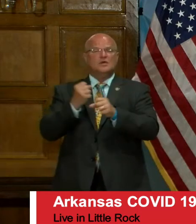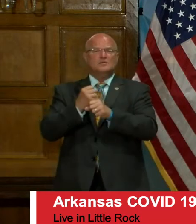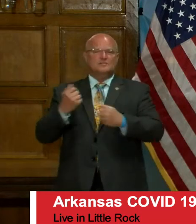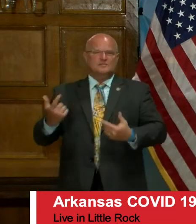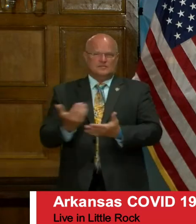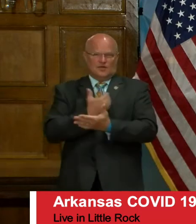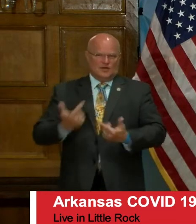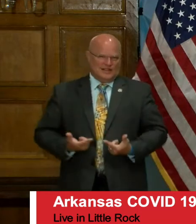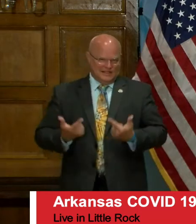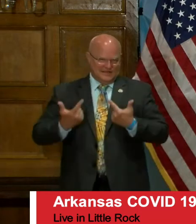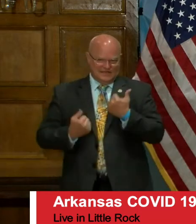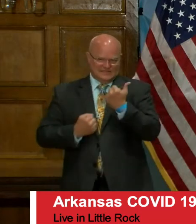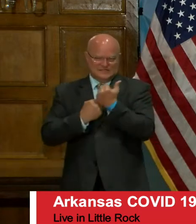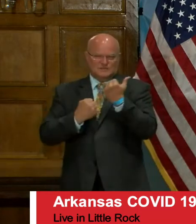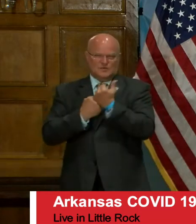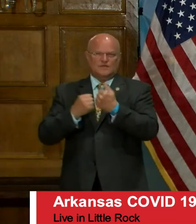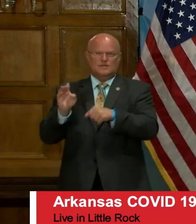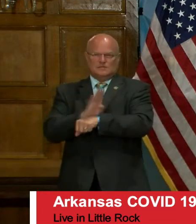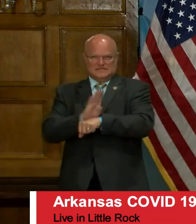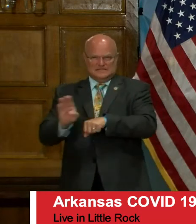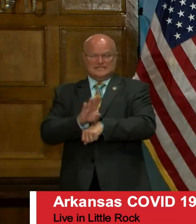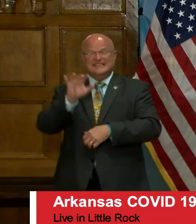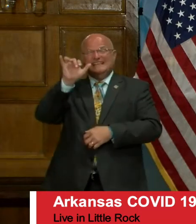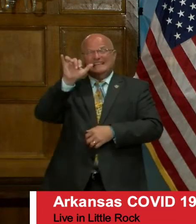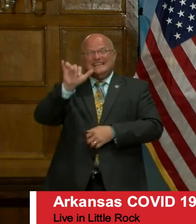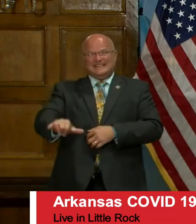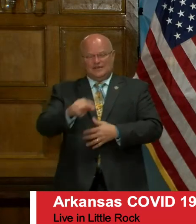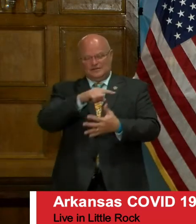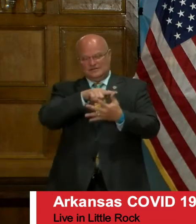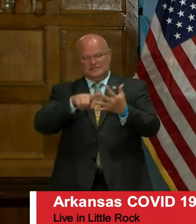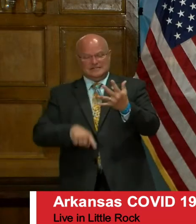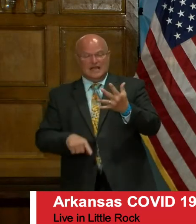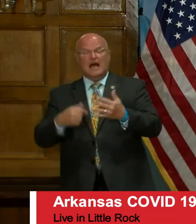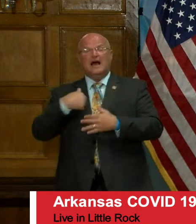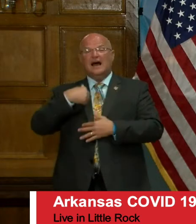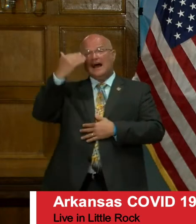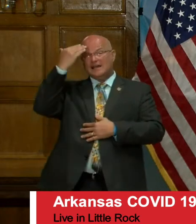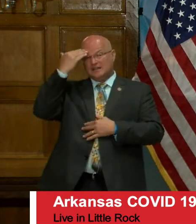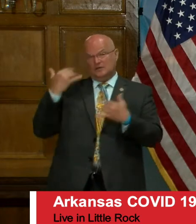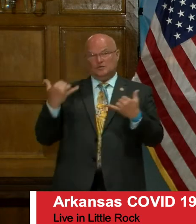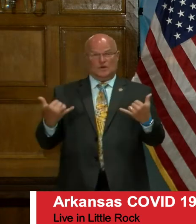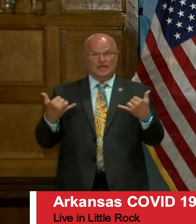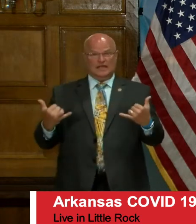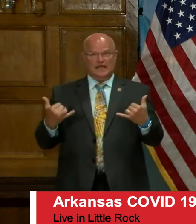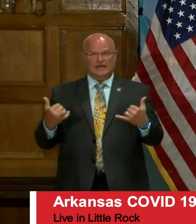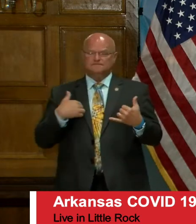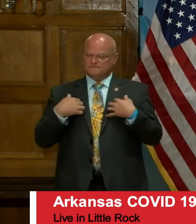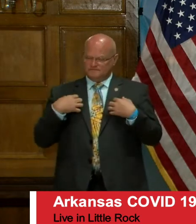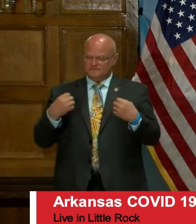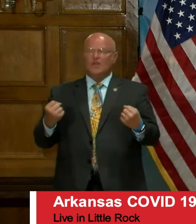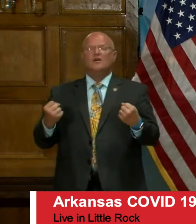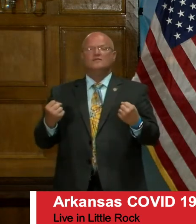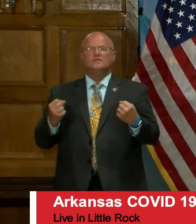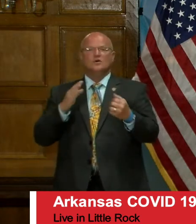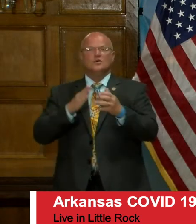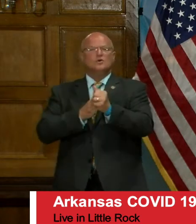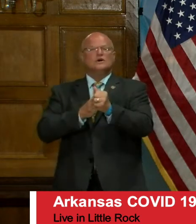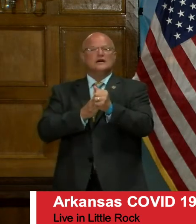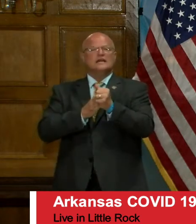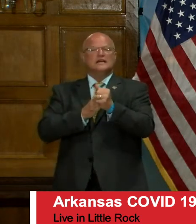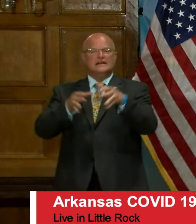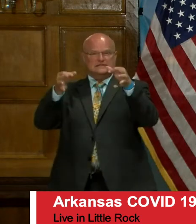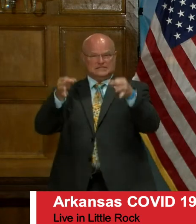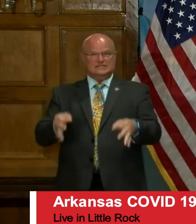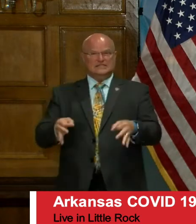make a living and support their business. Those are things that I know right now, I have confidence in, that will guide